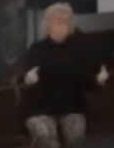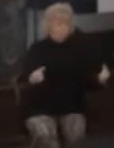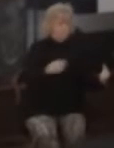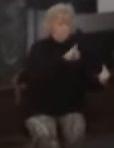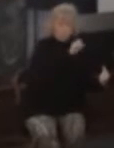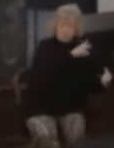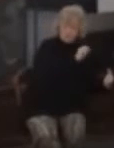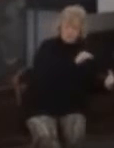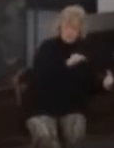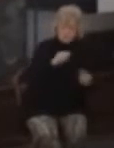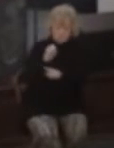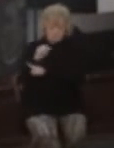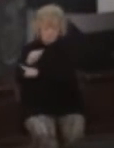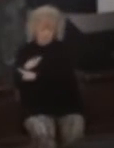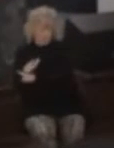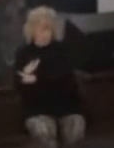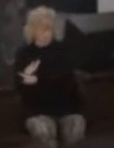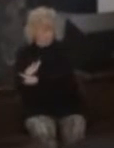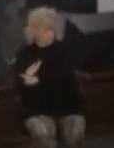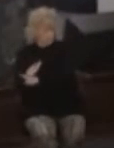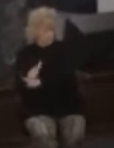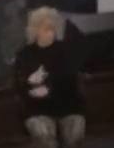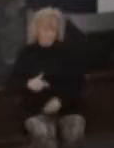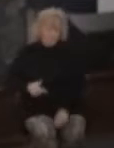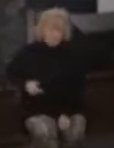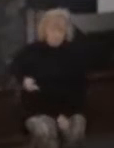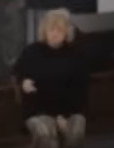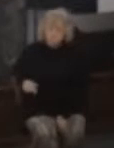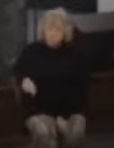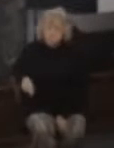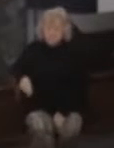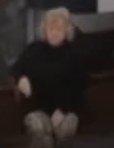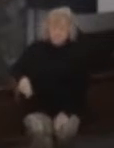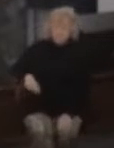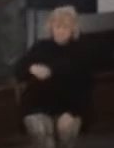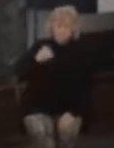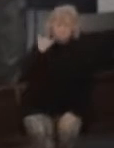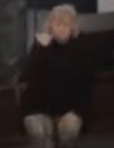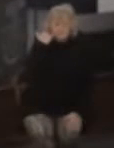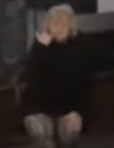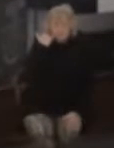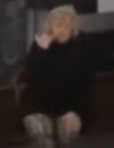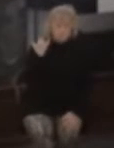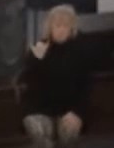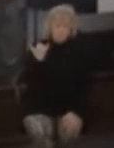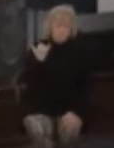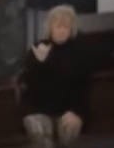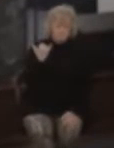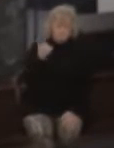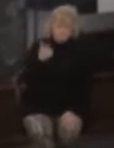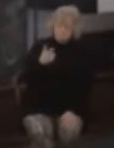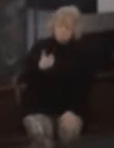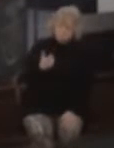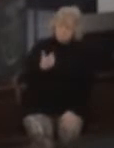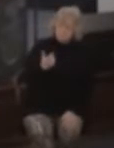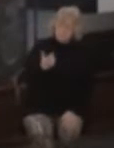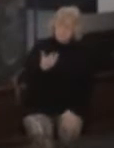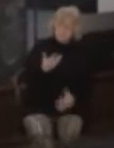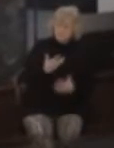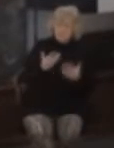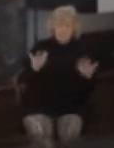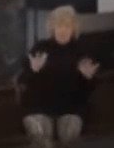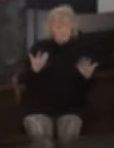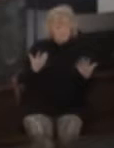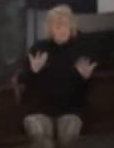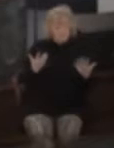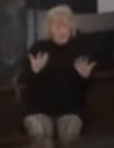love. There are a lot of problems with jealousy, if you haven't figured that out in your life by now. And the passage